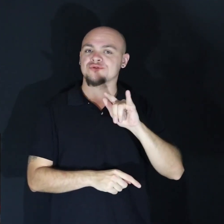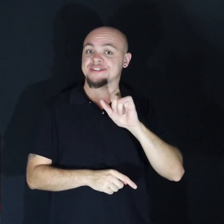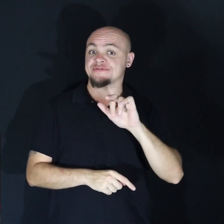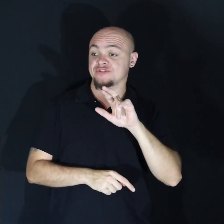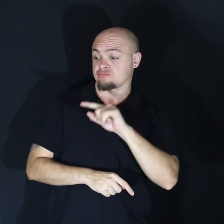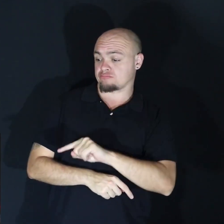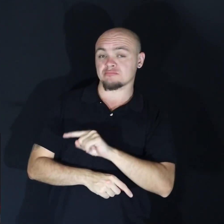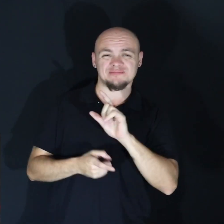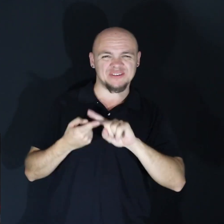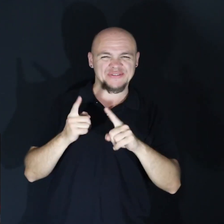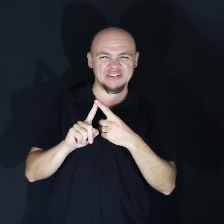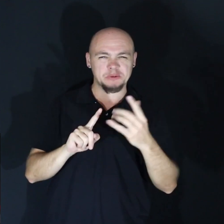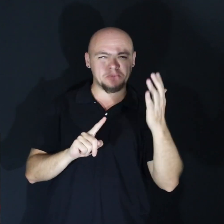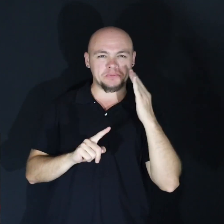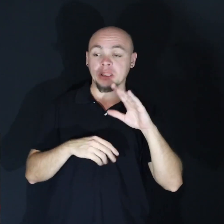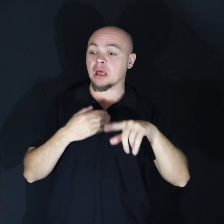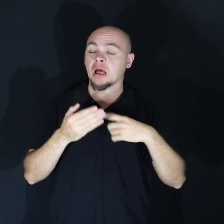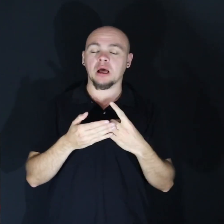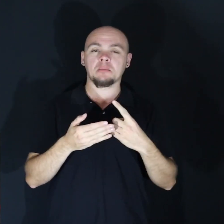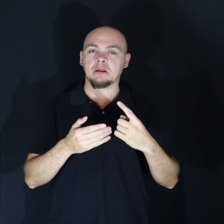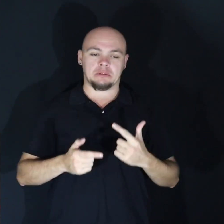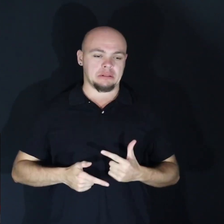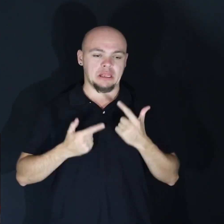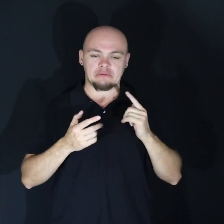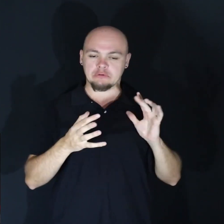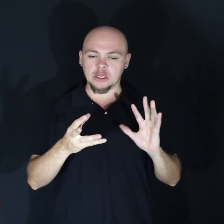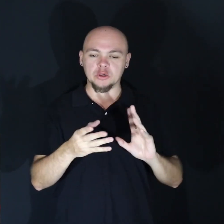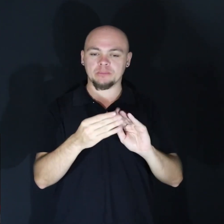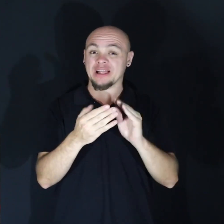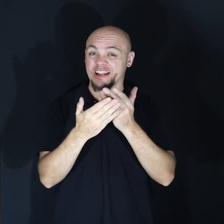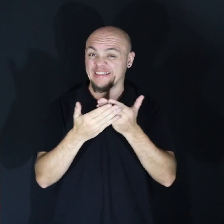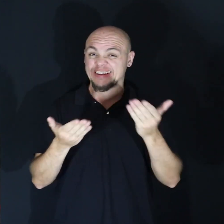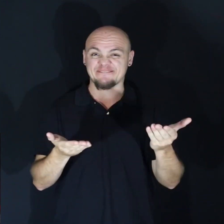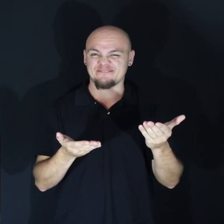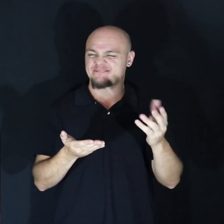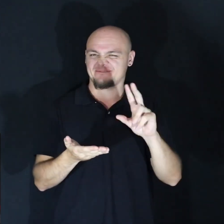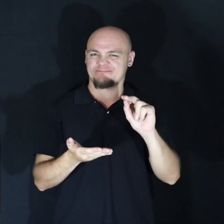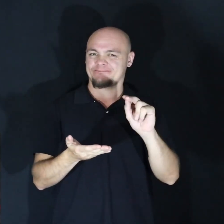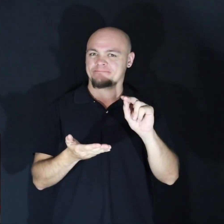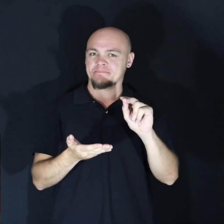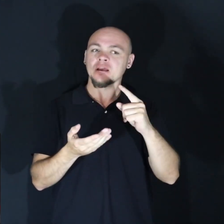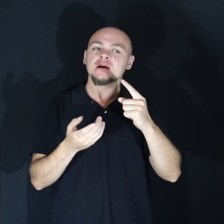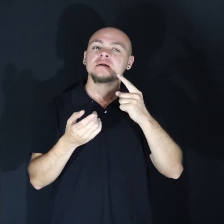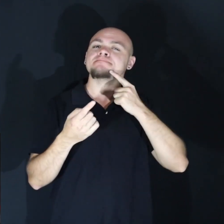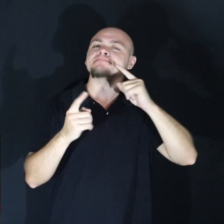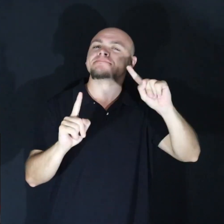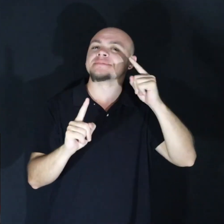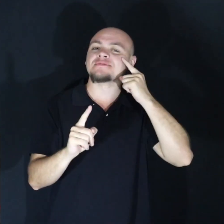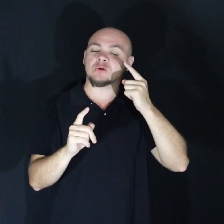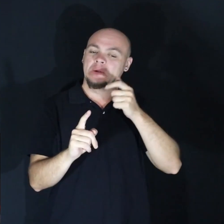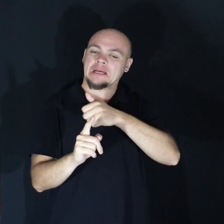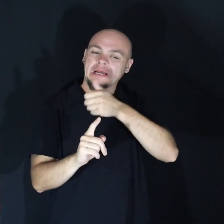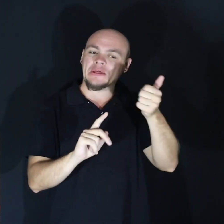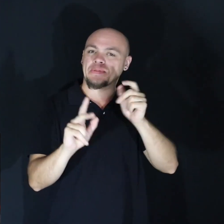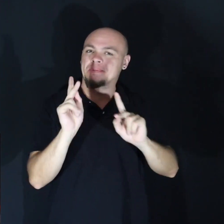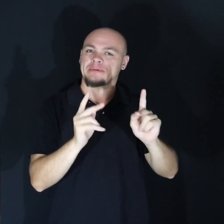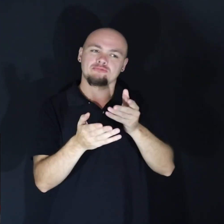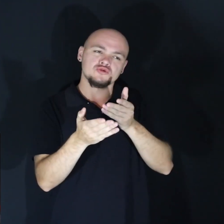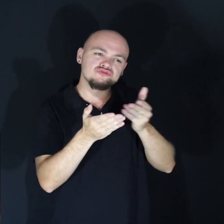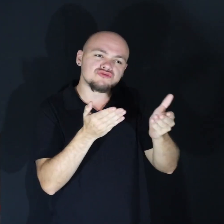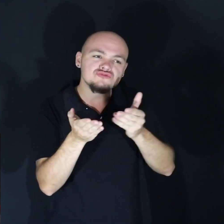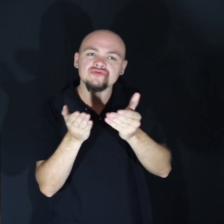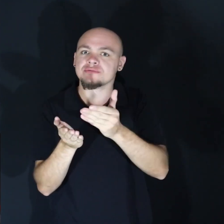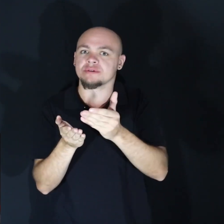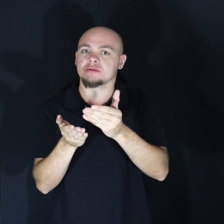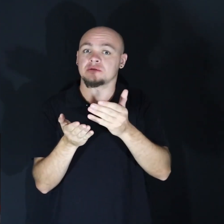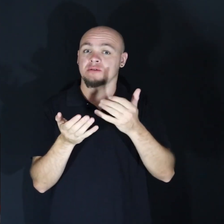about the material things one accumulates in life, but what one accomplishes in service to others. So